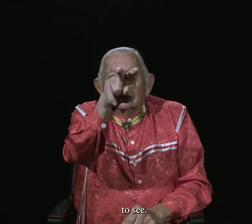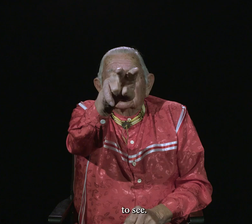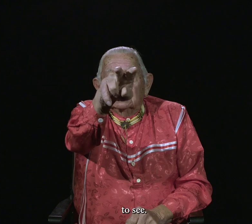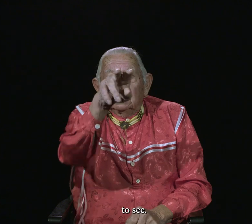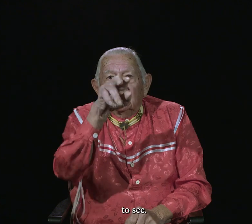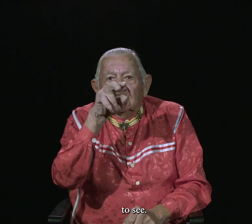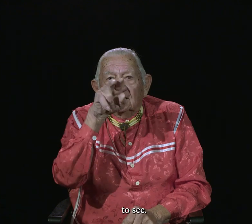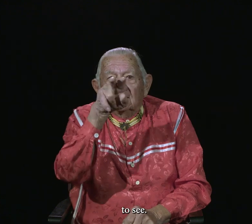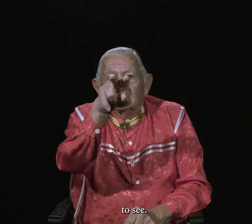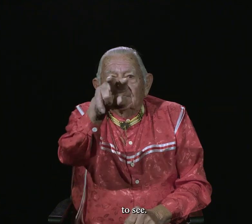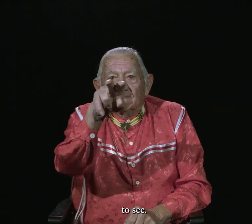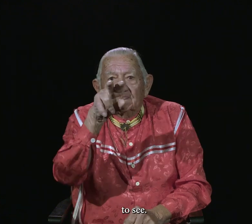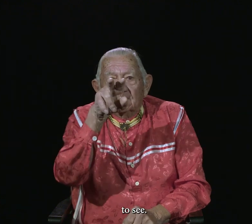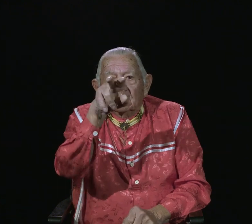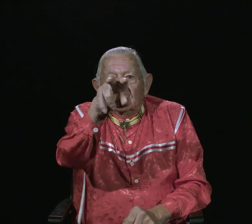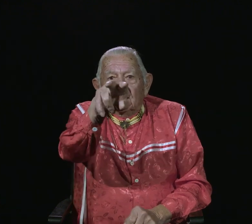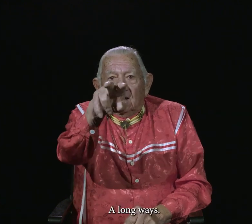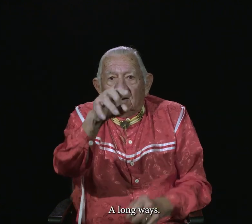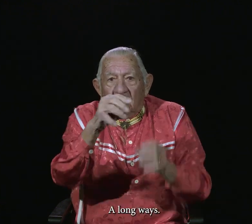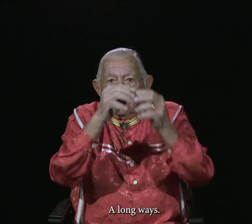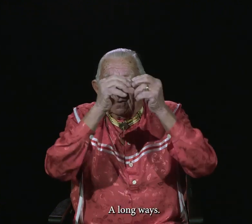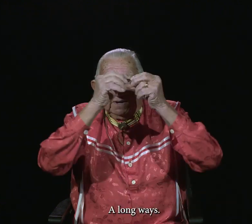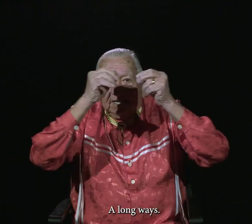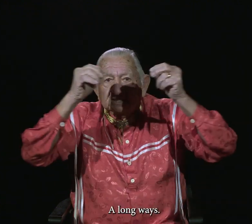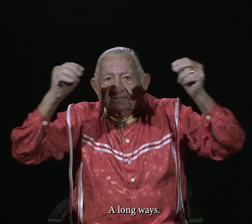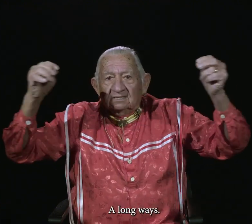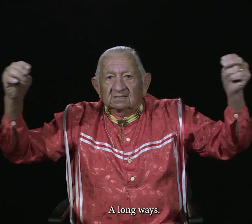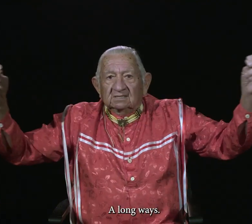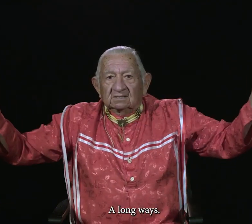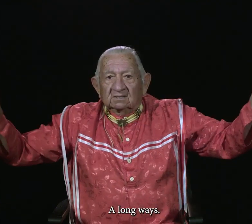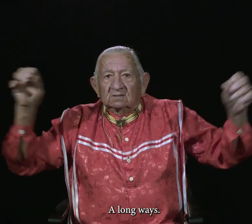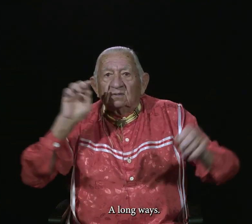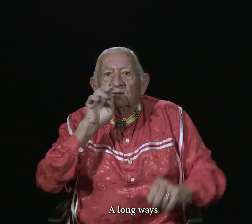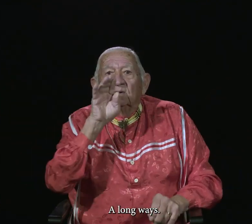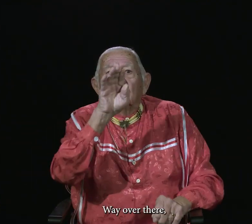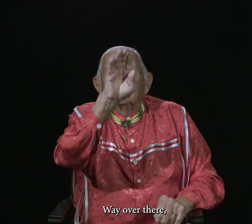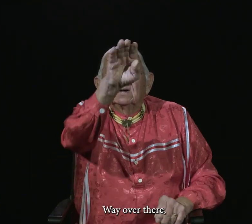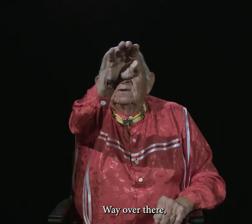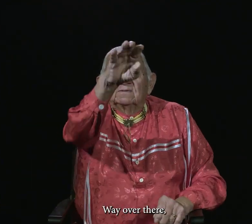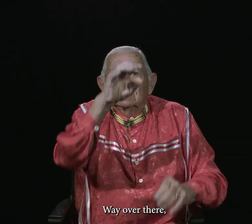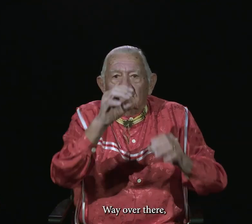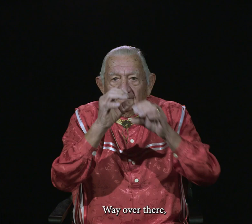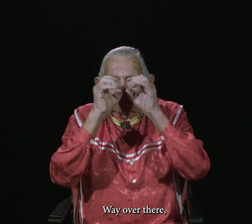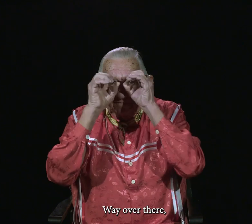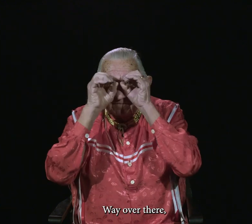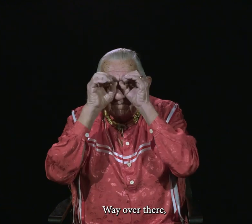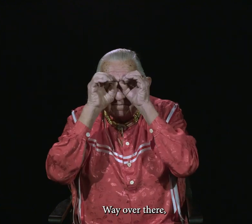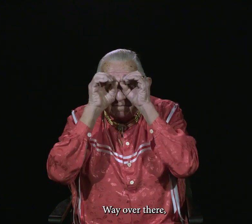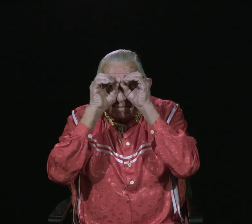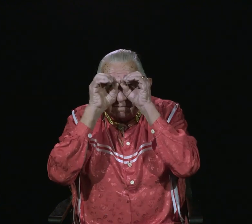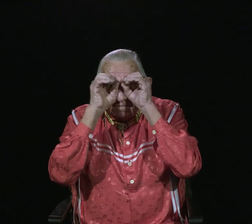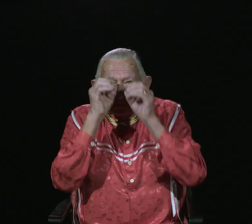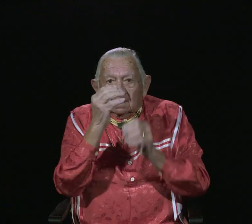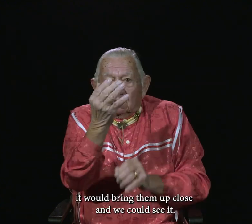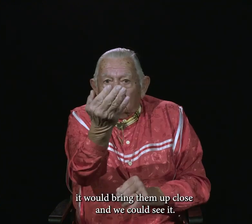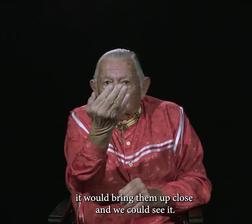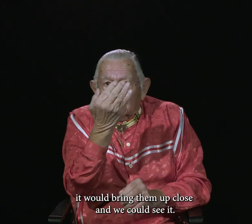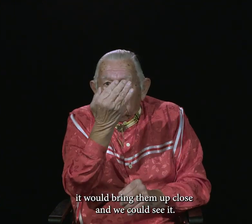to see a long ways, way over there. It would bring them